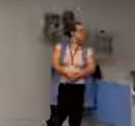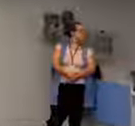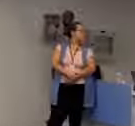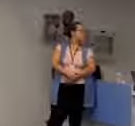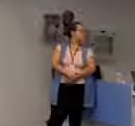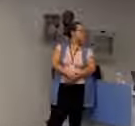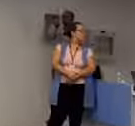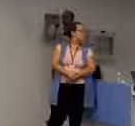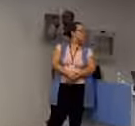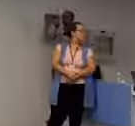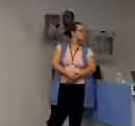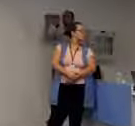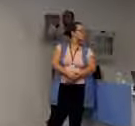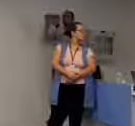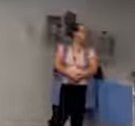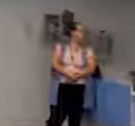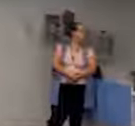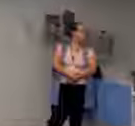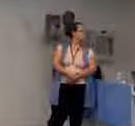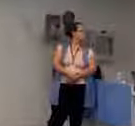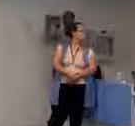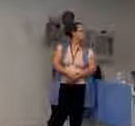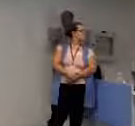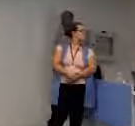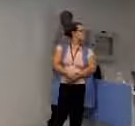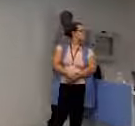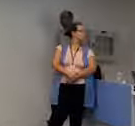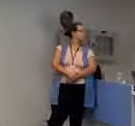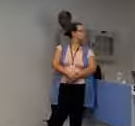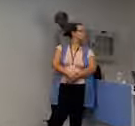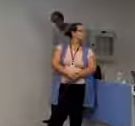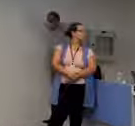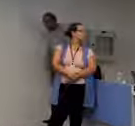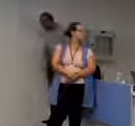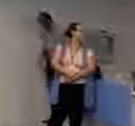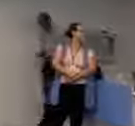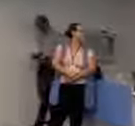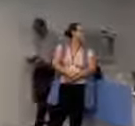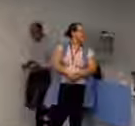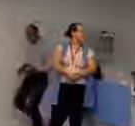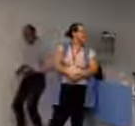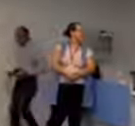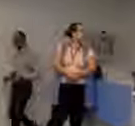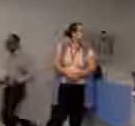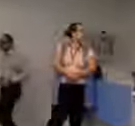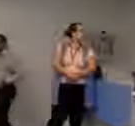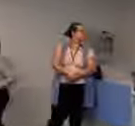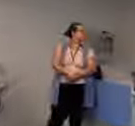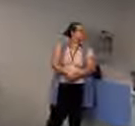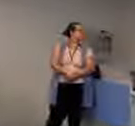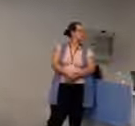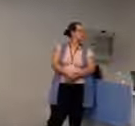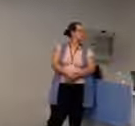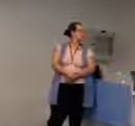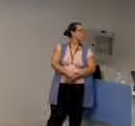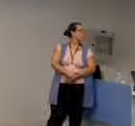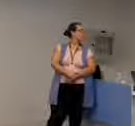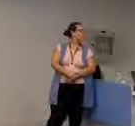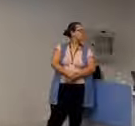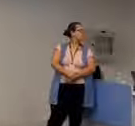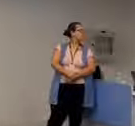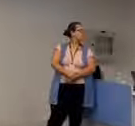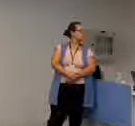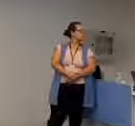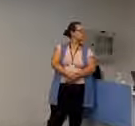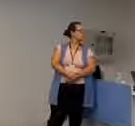providing training, or developments specific to your business. Our team pays close attention to you, your facility, and